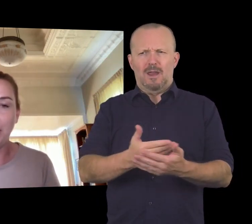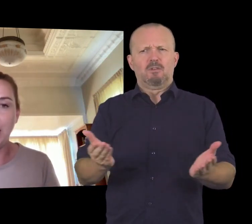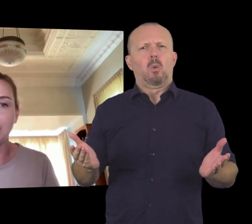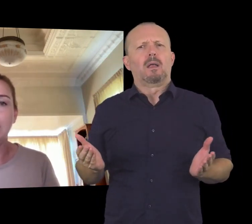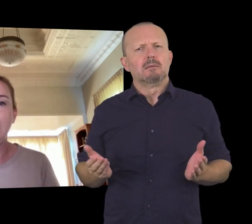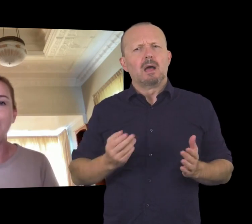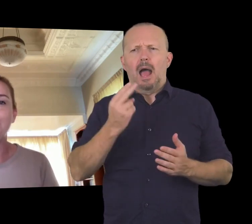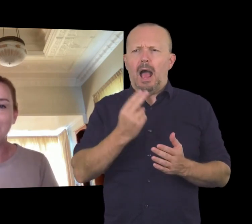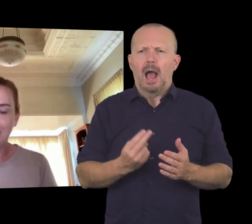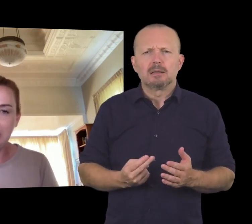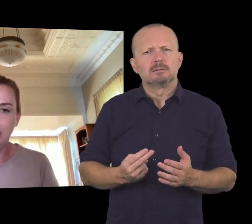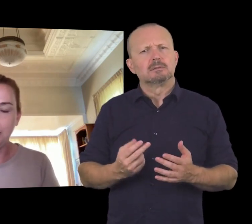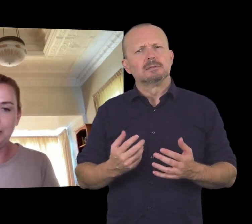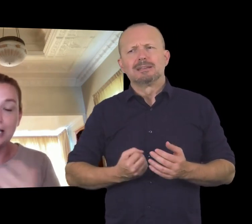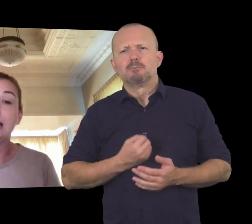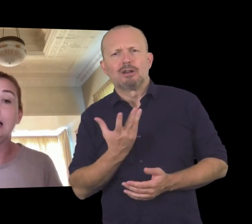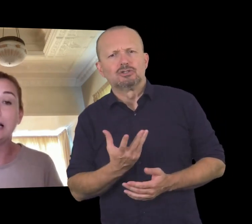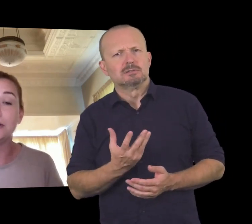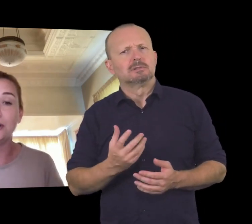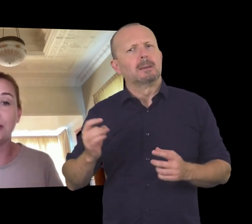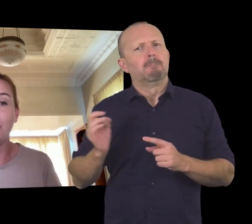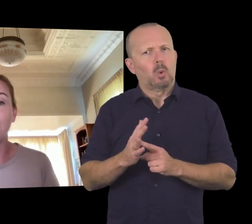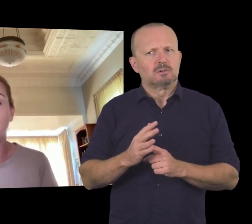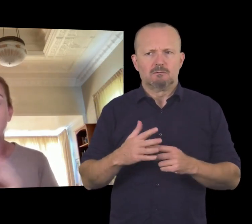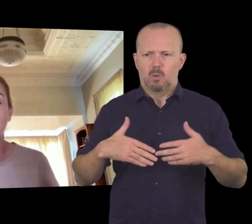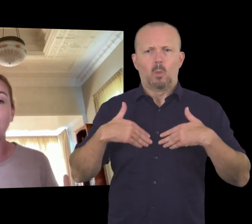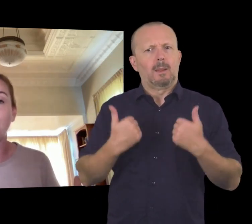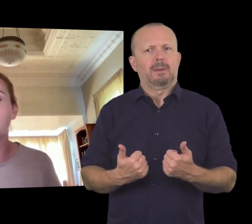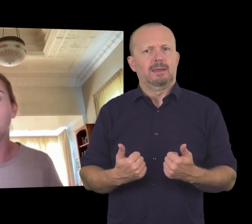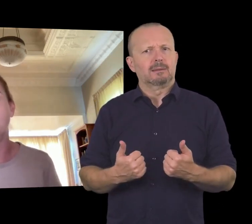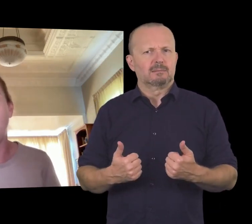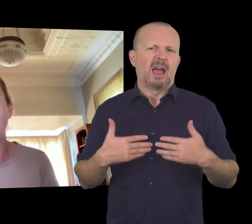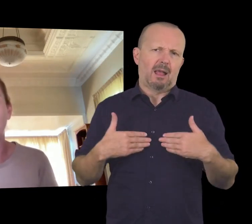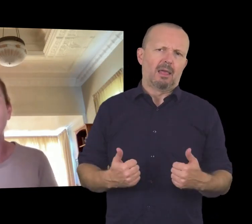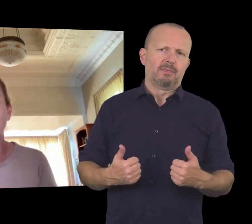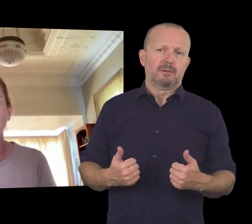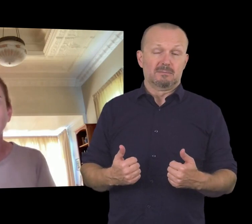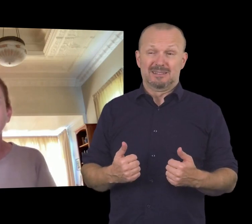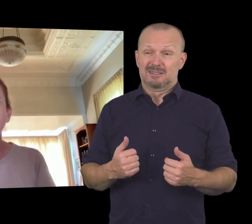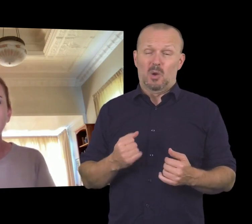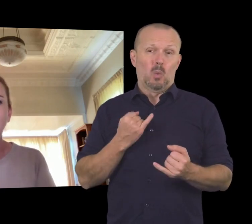and well-being, and particularly during COVID. I think everybody can